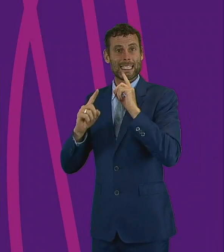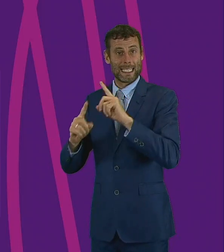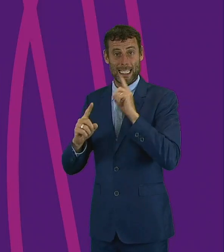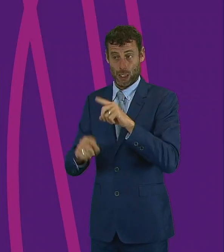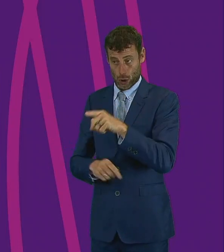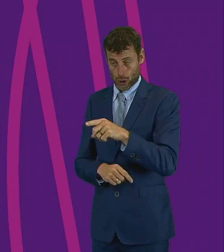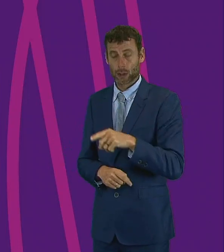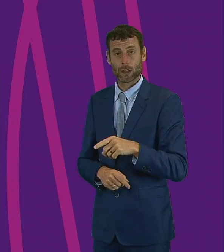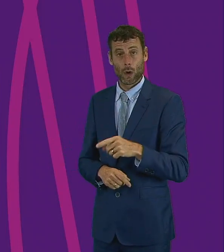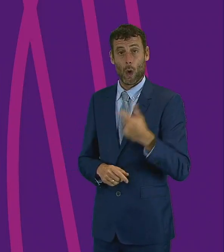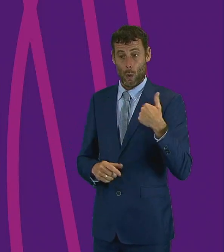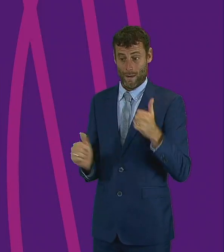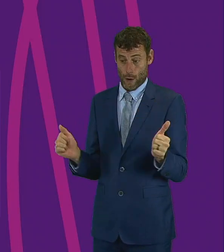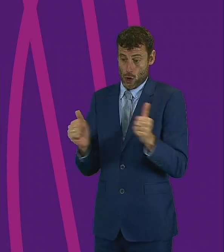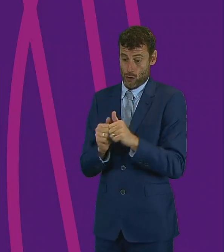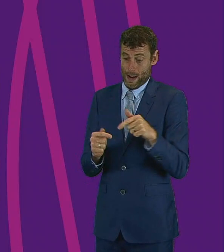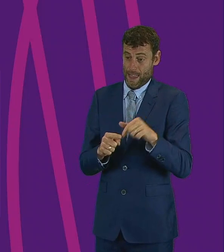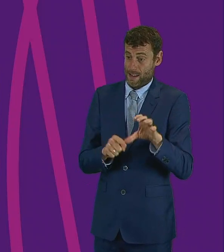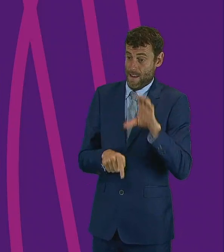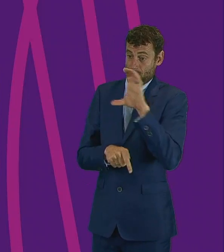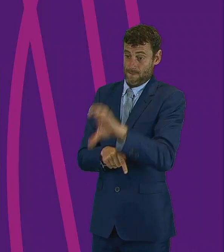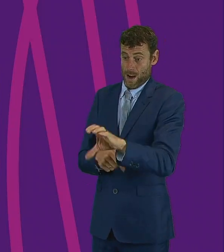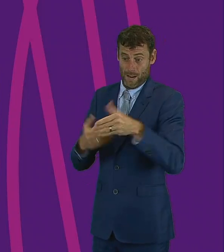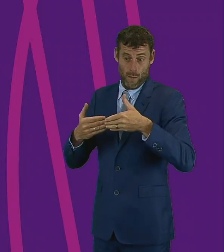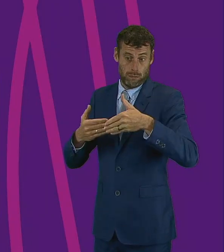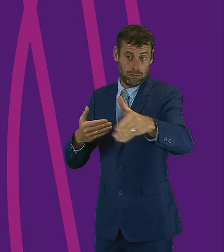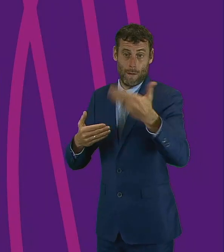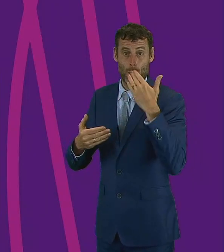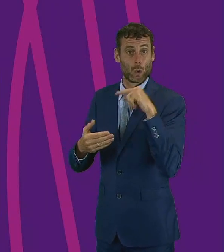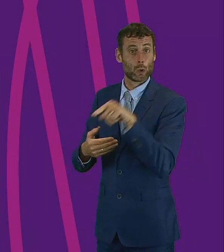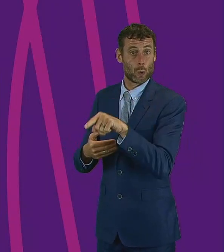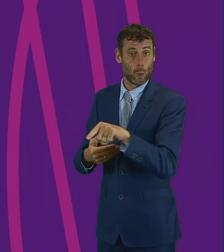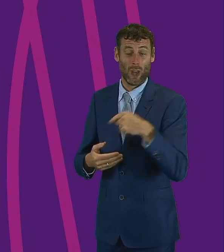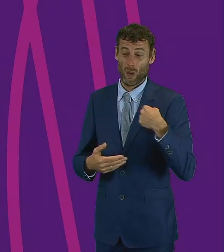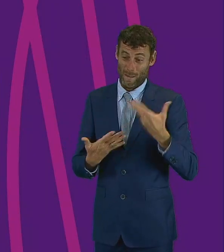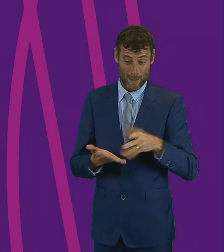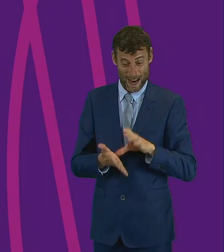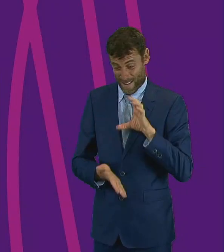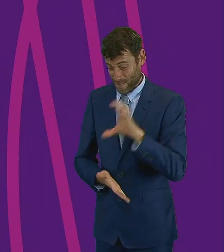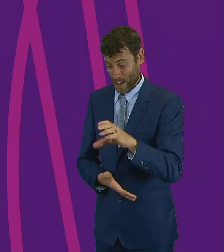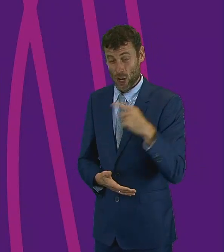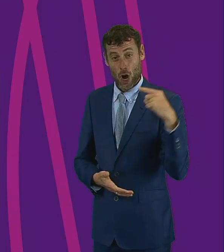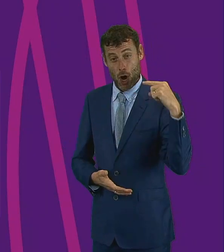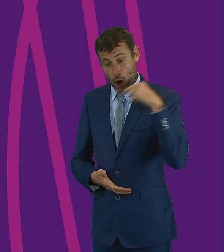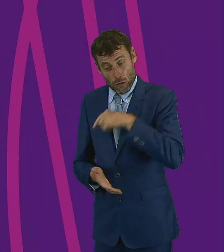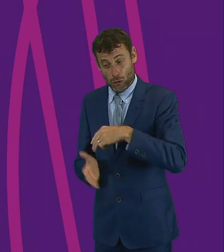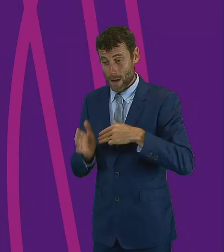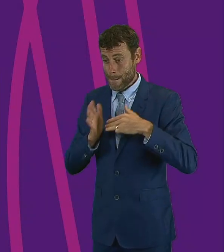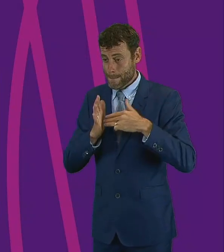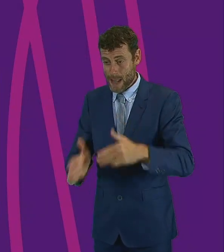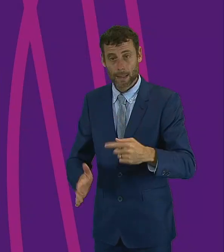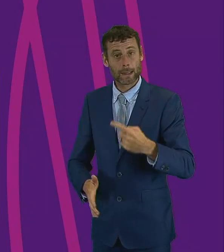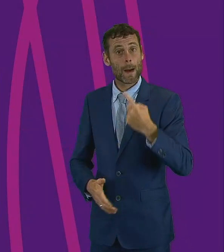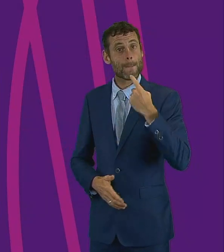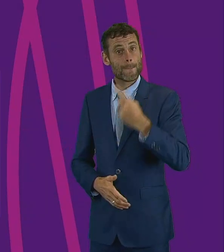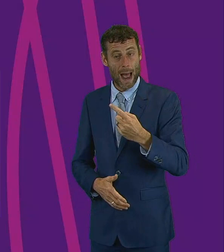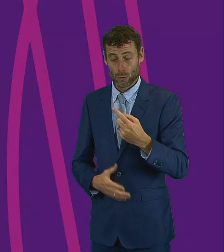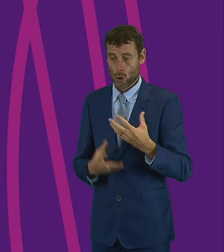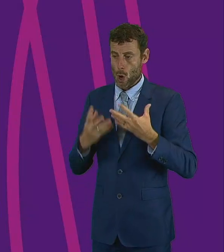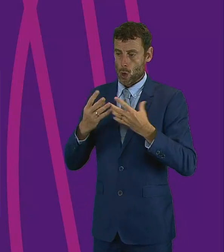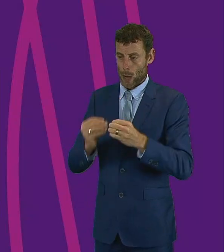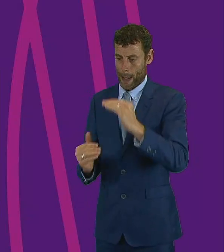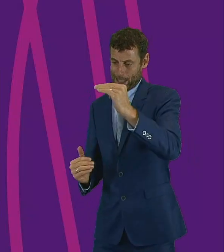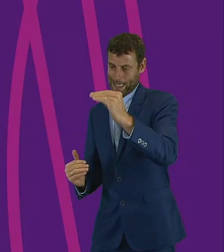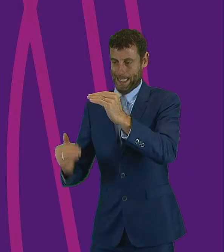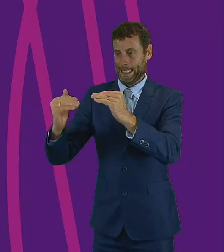for the next period for schools, and we have invested hundreds of millions of pounds in the Tackling Attainment Fund that goes